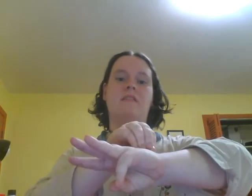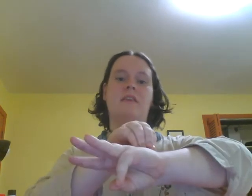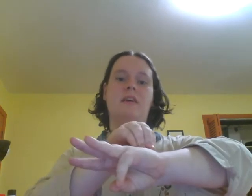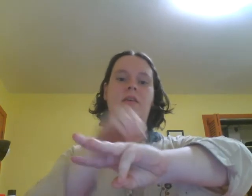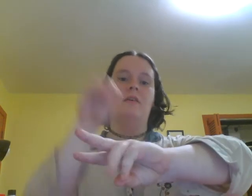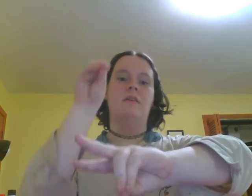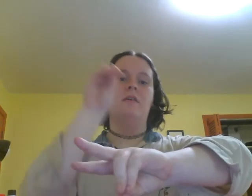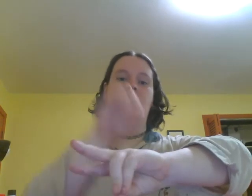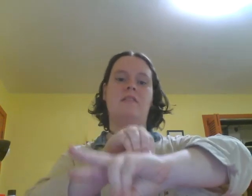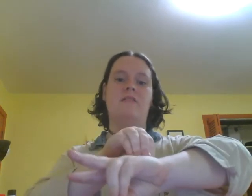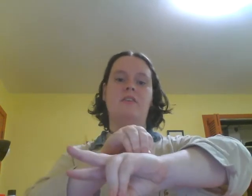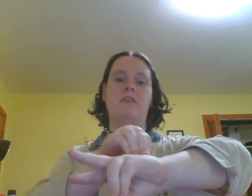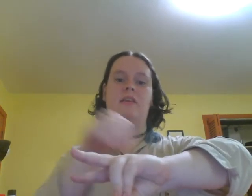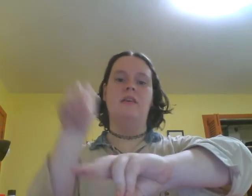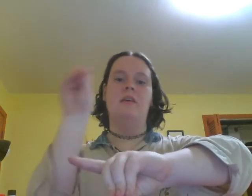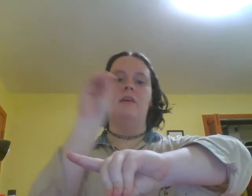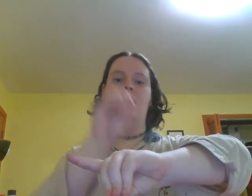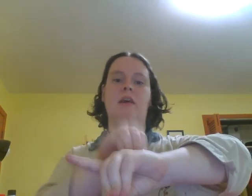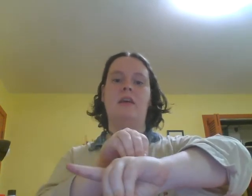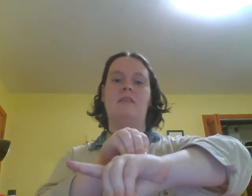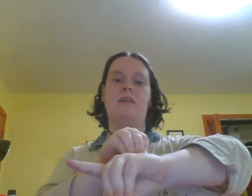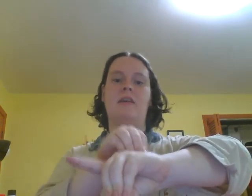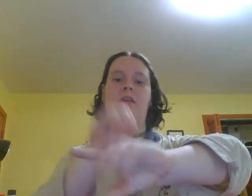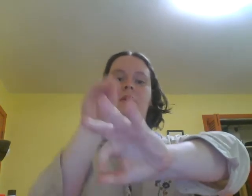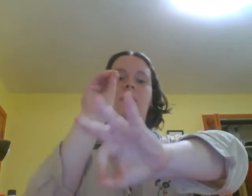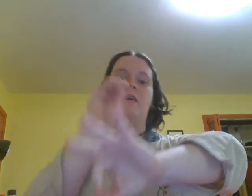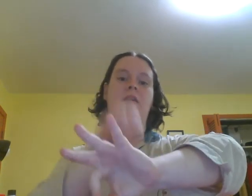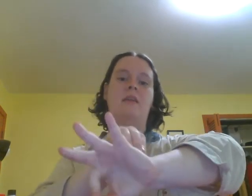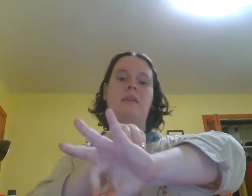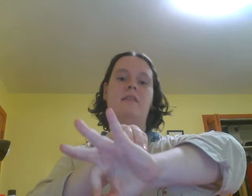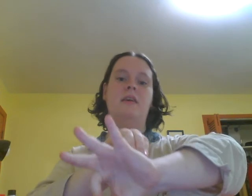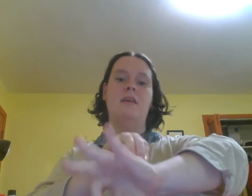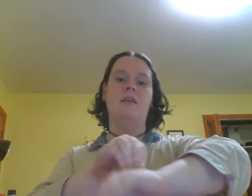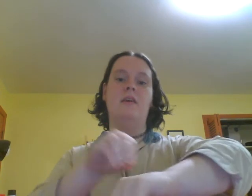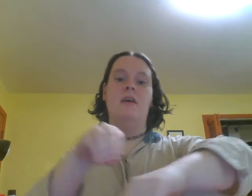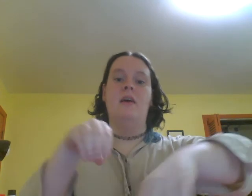16, 17, 18, 19,